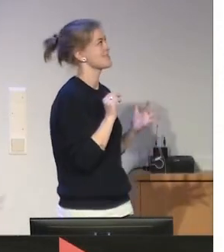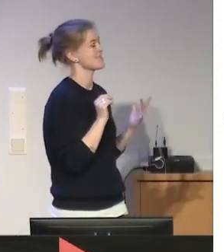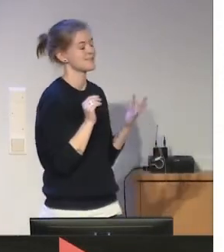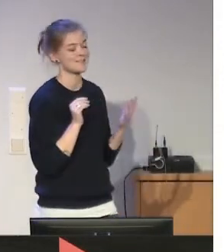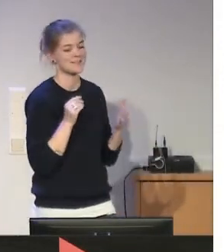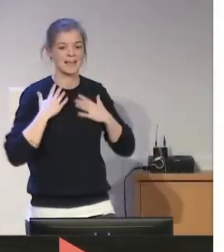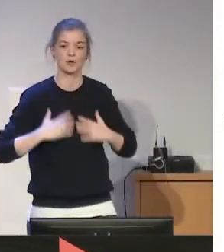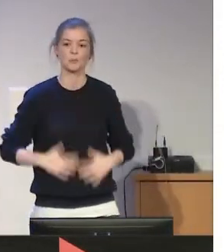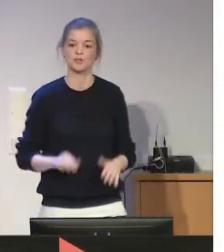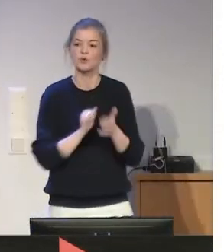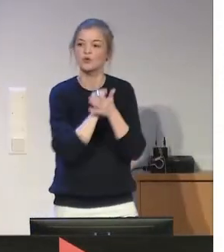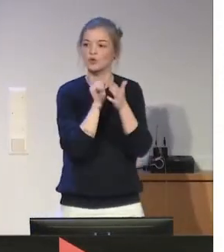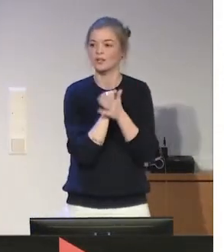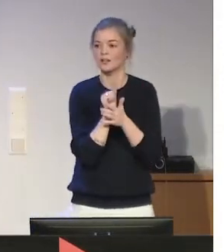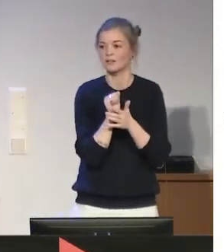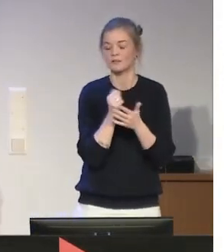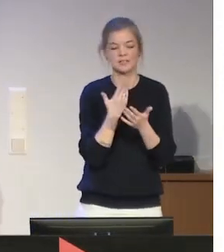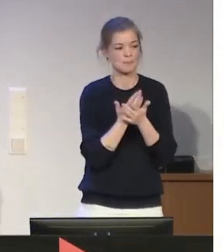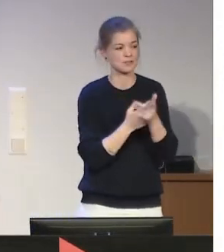what,